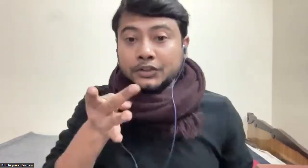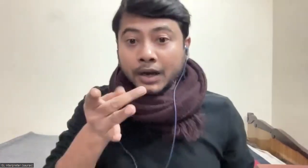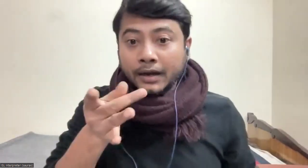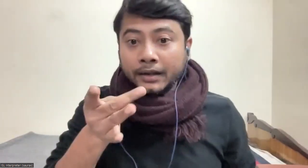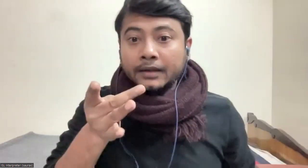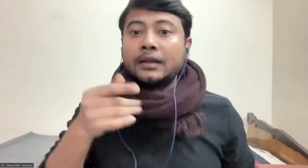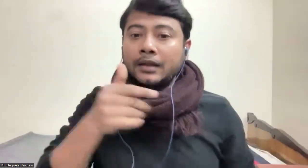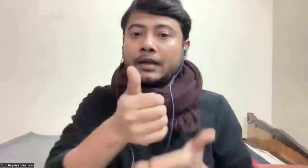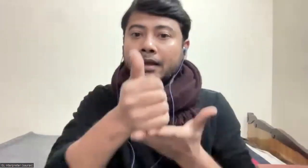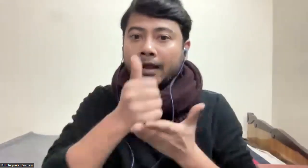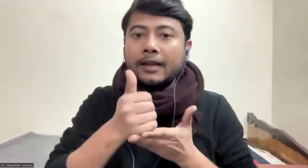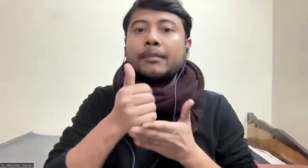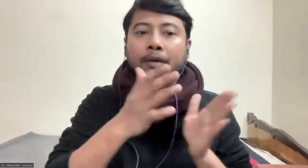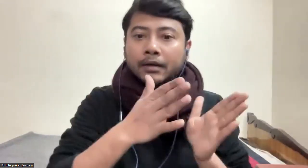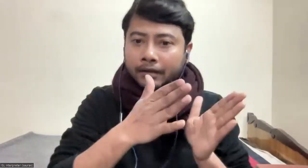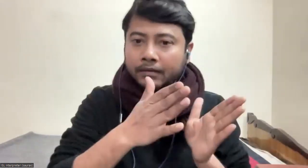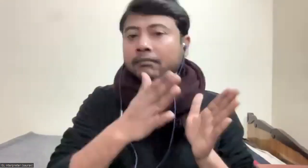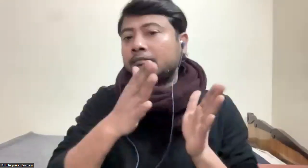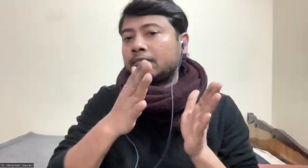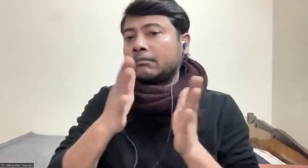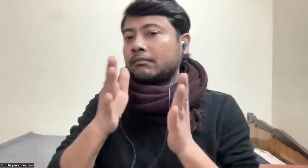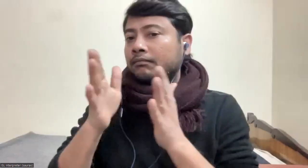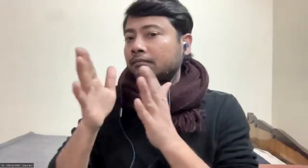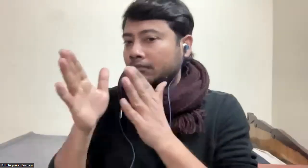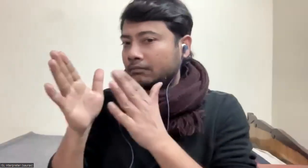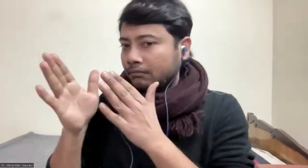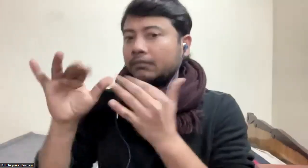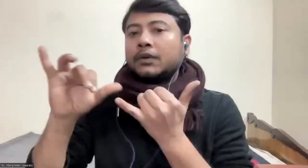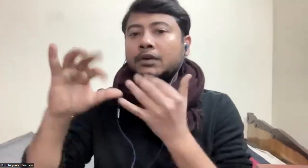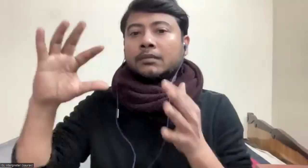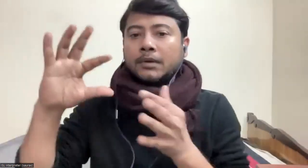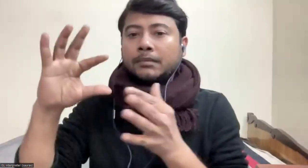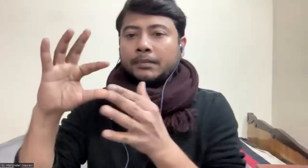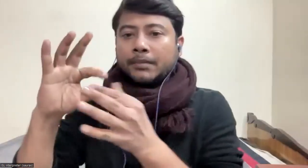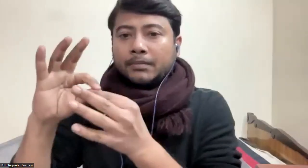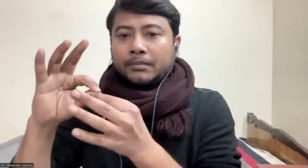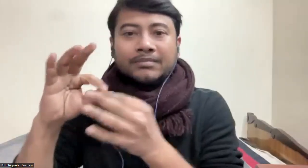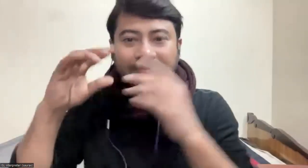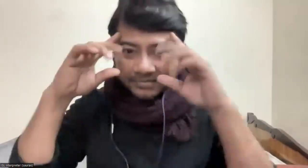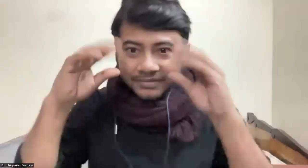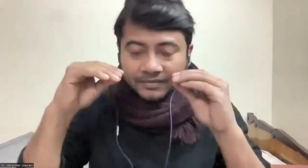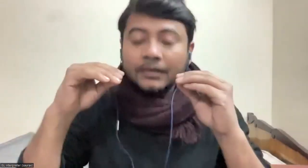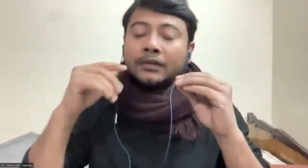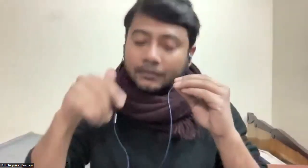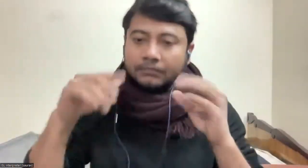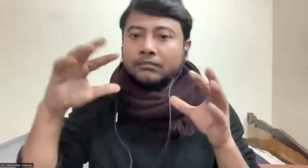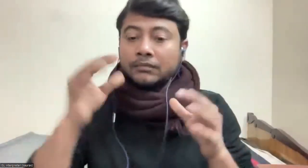remember that lost relationship because we have forgotten. By chanting, we are able to revive that